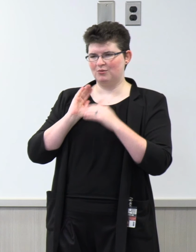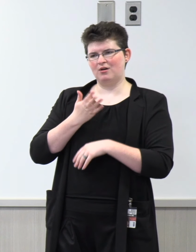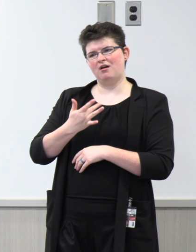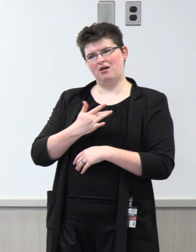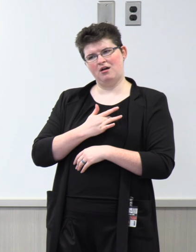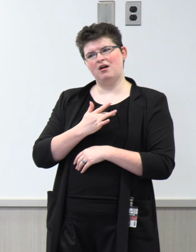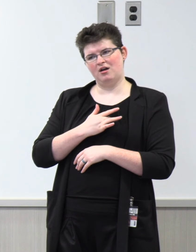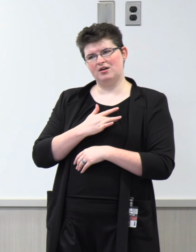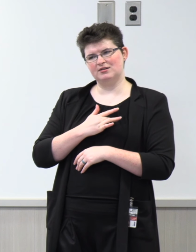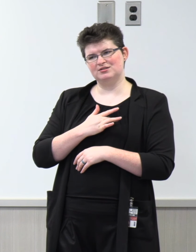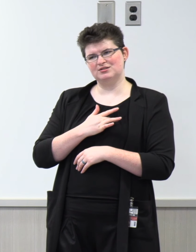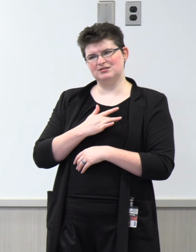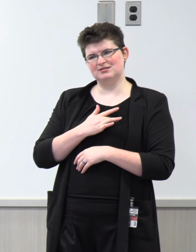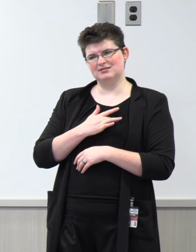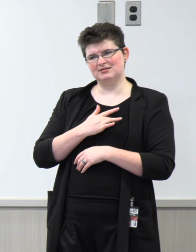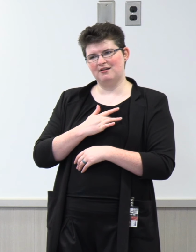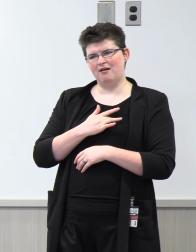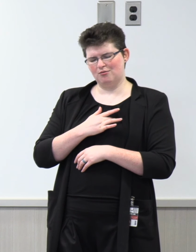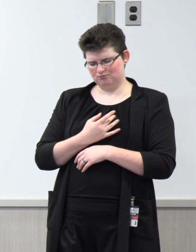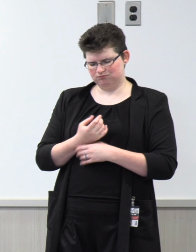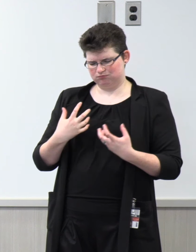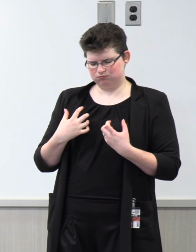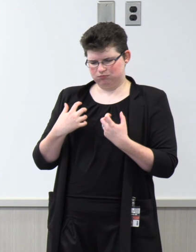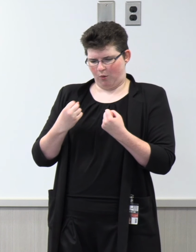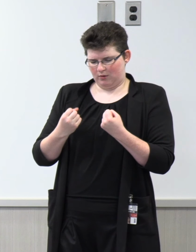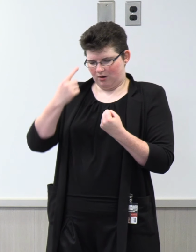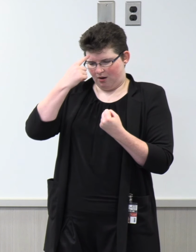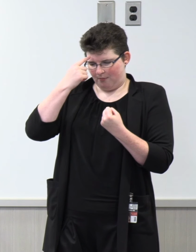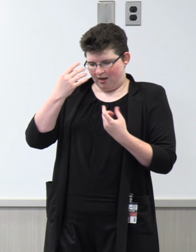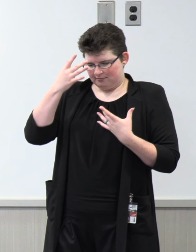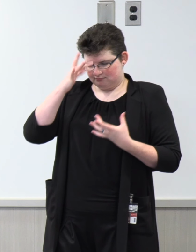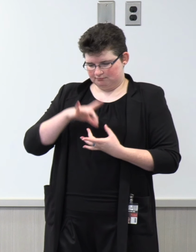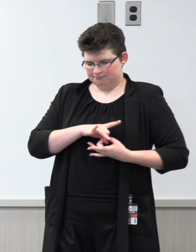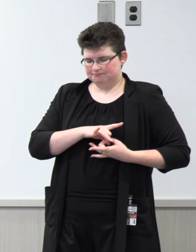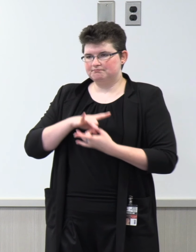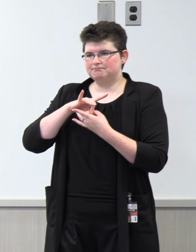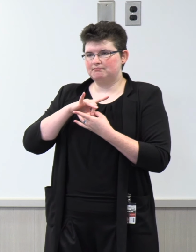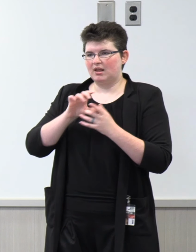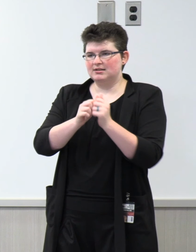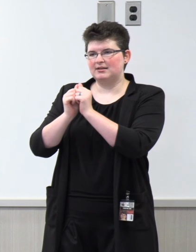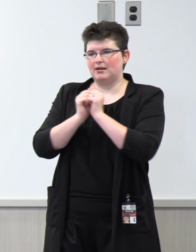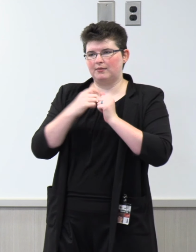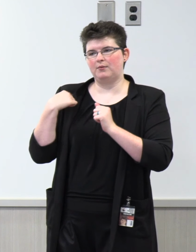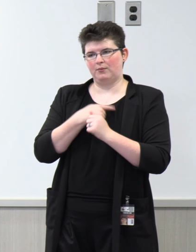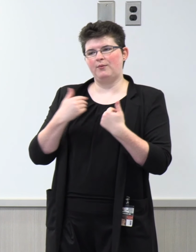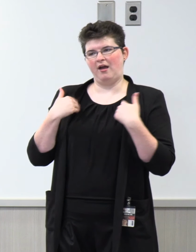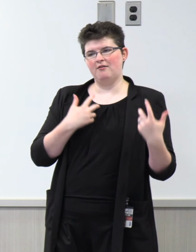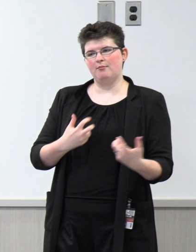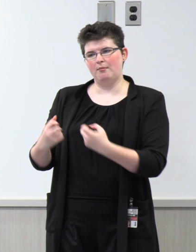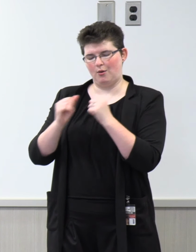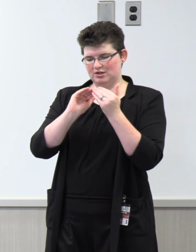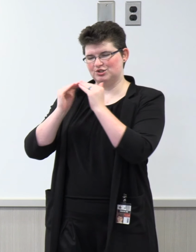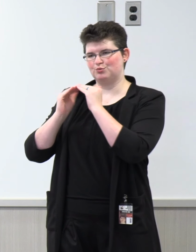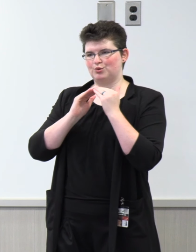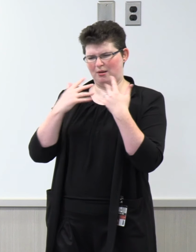hearts embolden our minds, and we have power together as a community, power